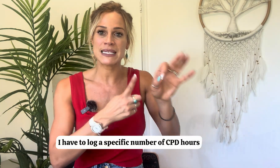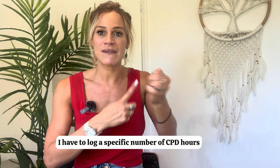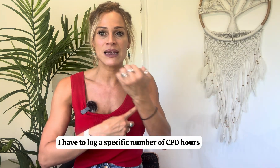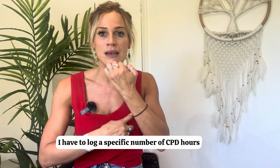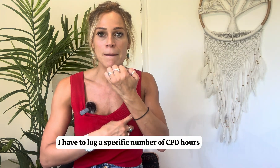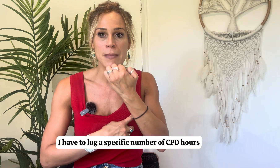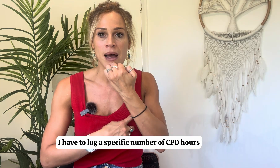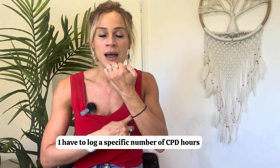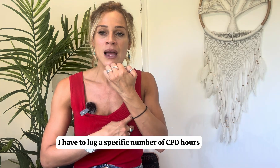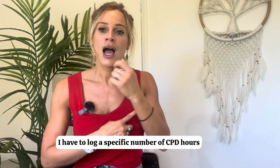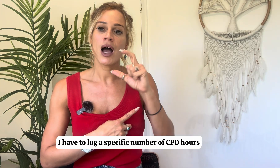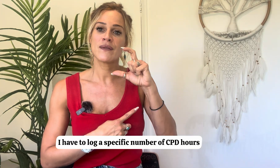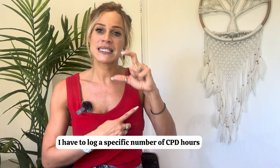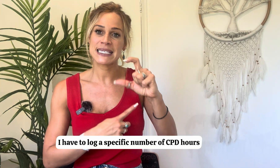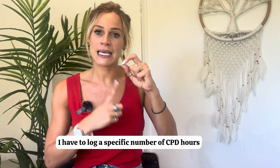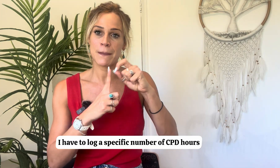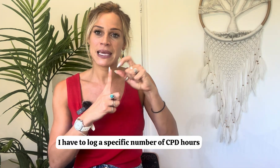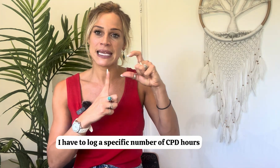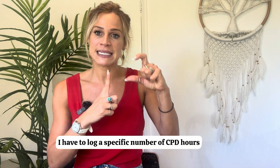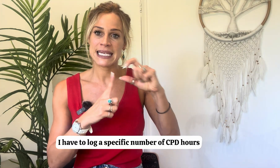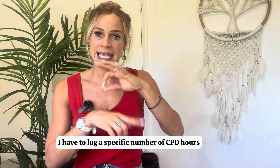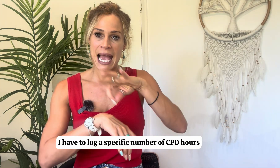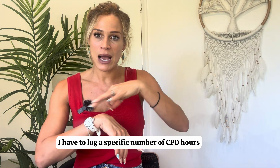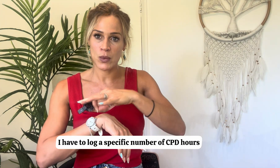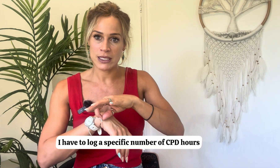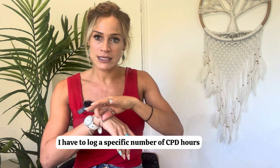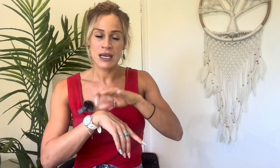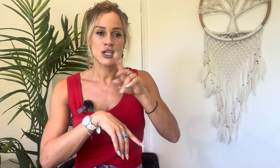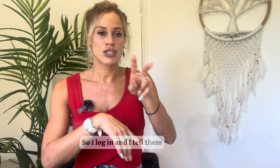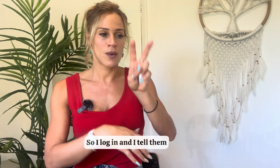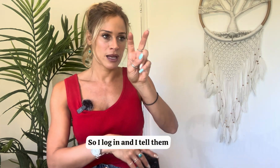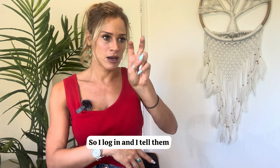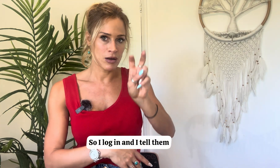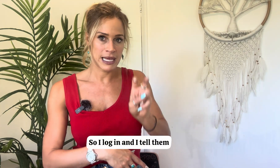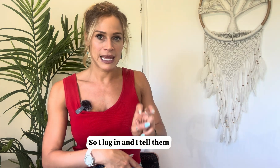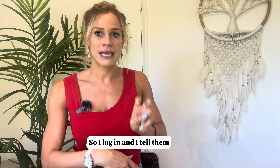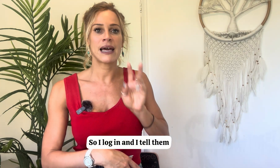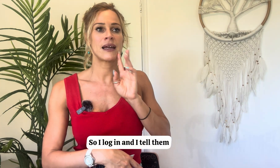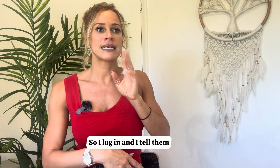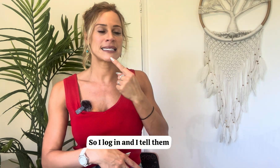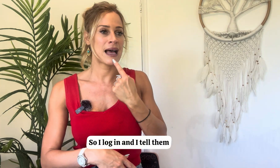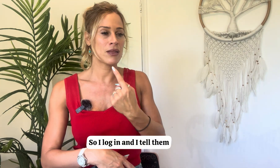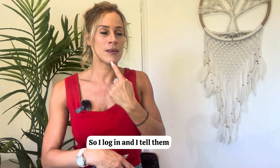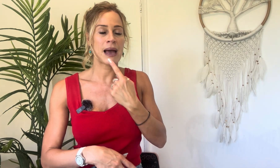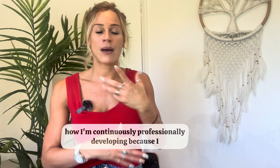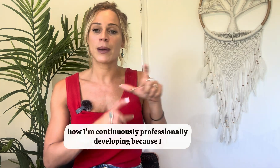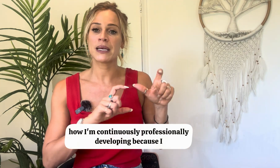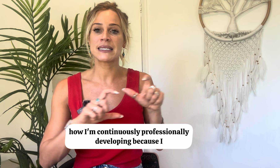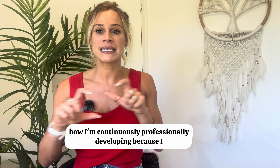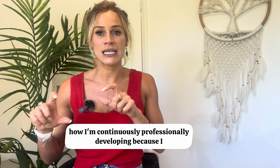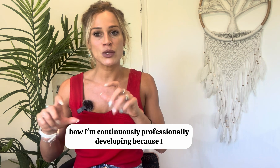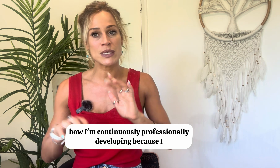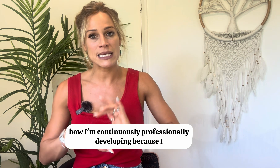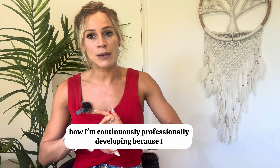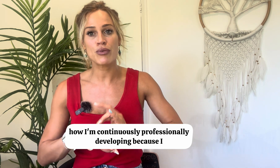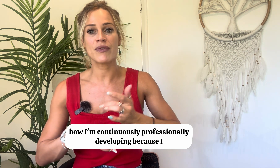specific number of CPD hours. So I log in and I tell them how I'm continuously